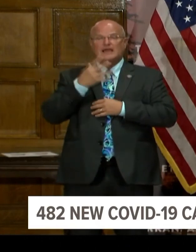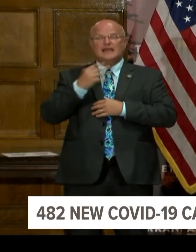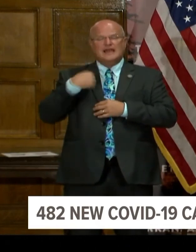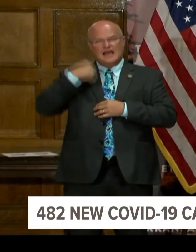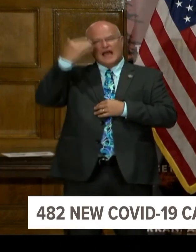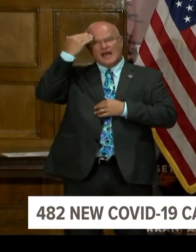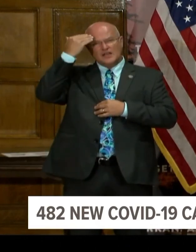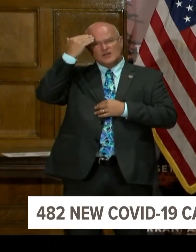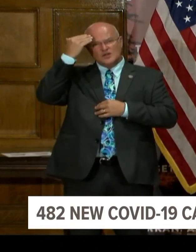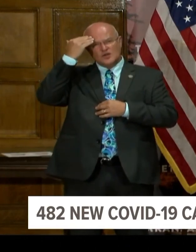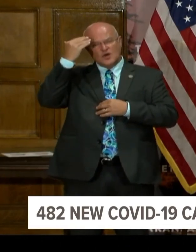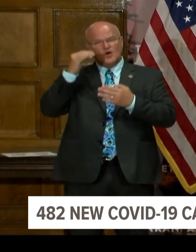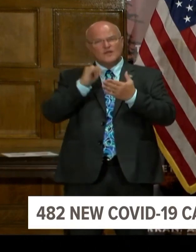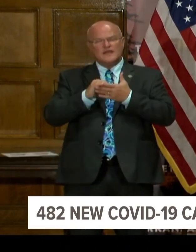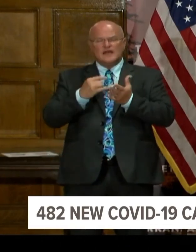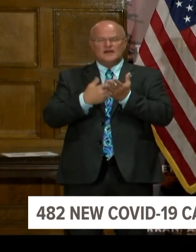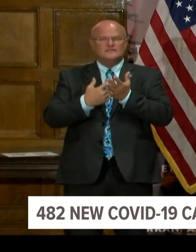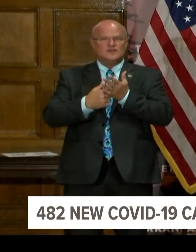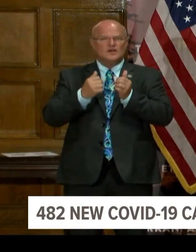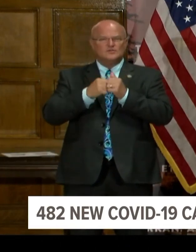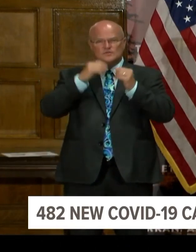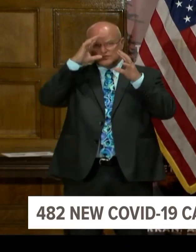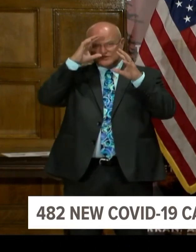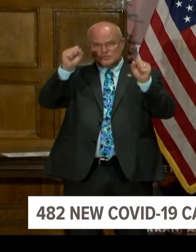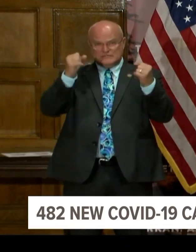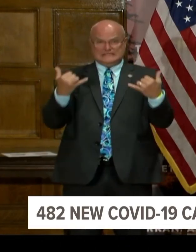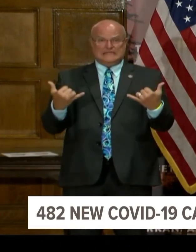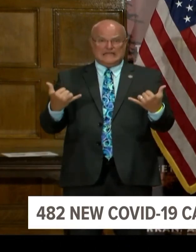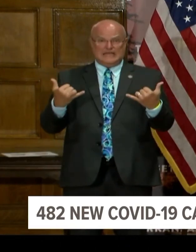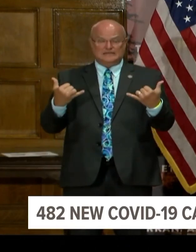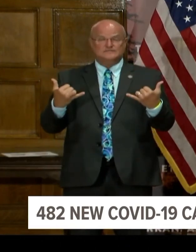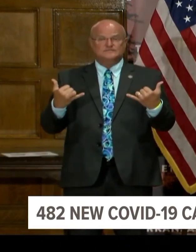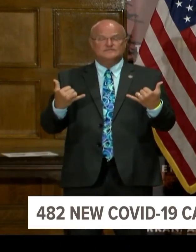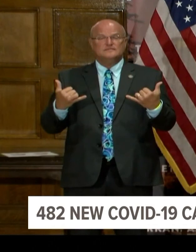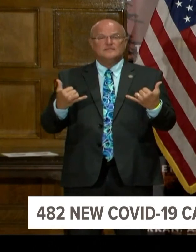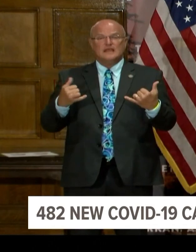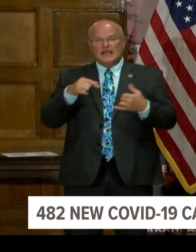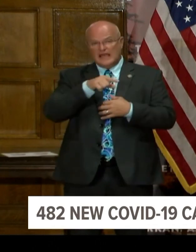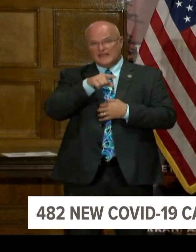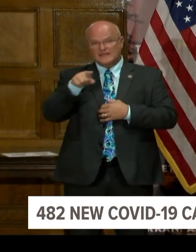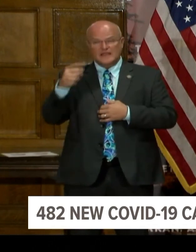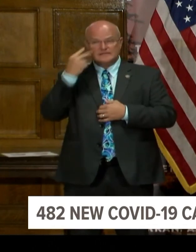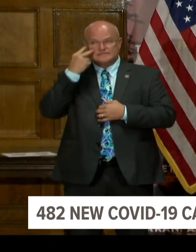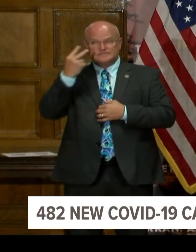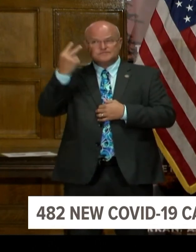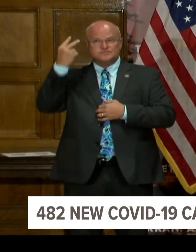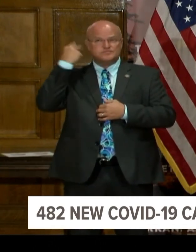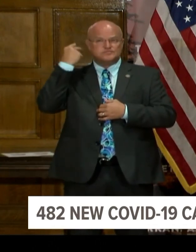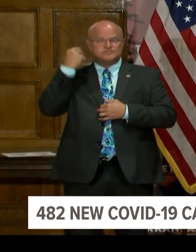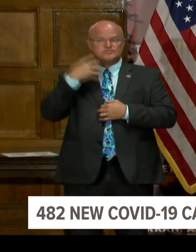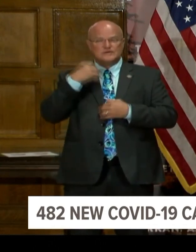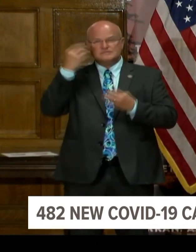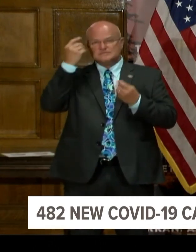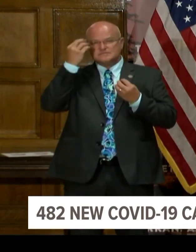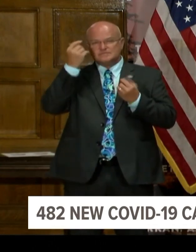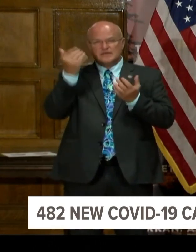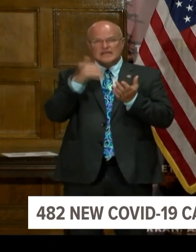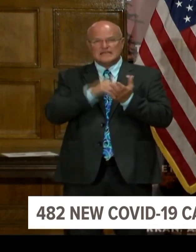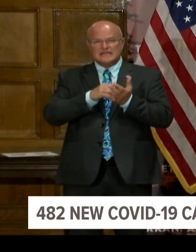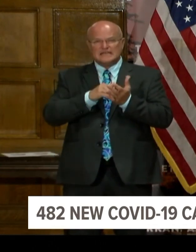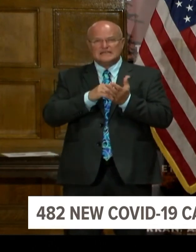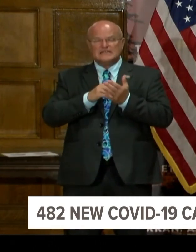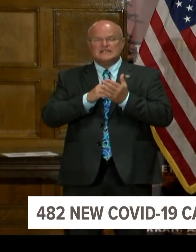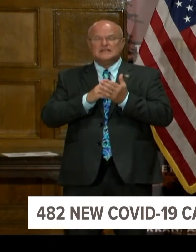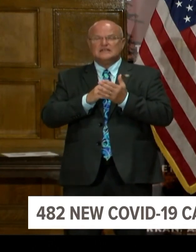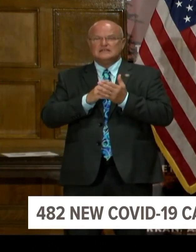I know that I've talked to superintendents today, and they are reflecting and looking at, again, to redouble